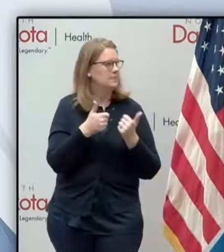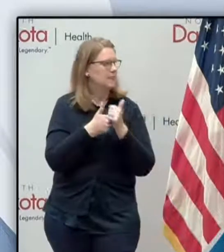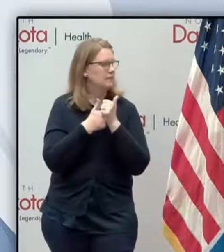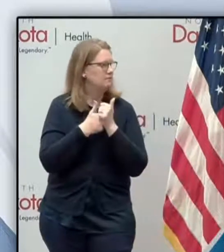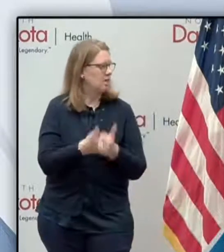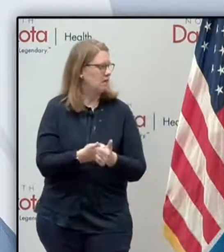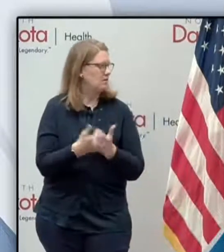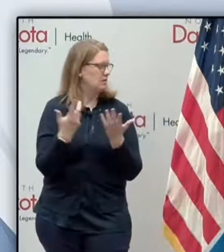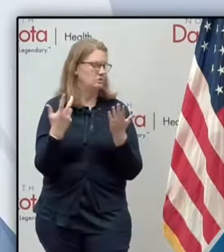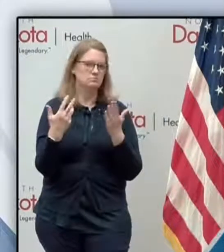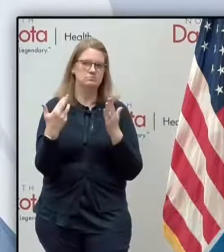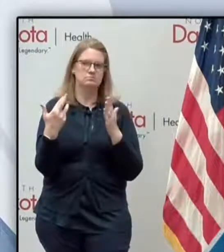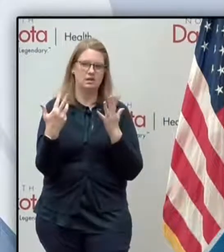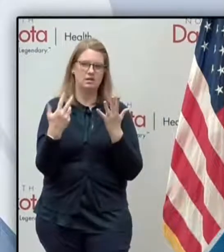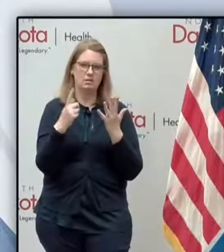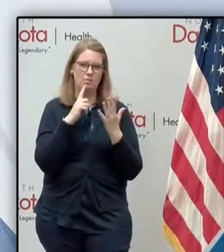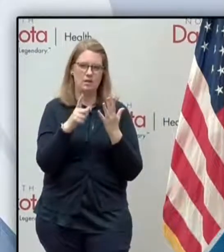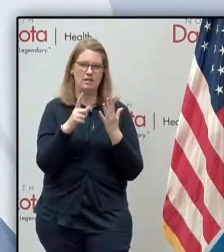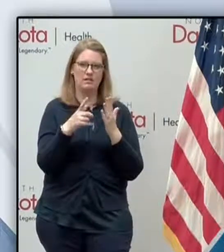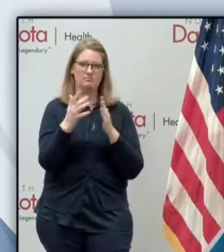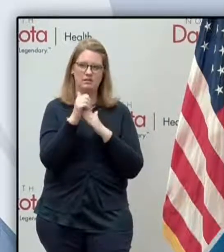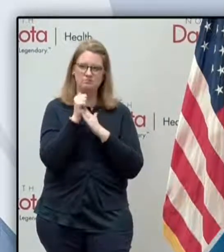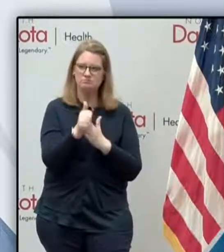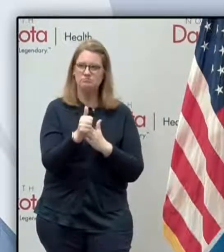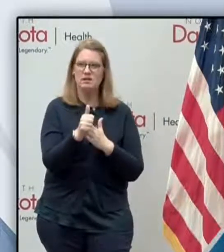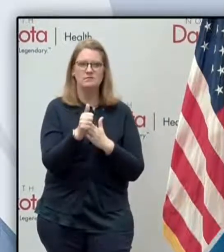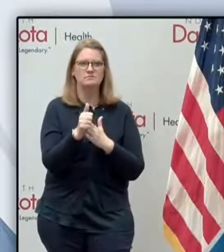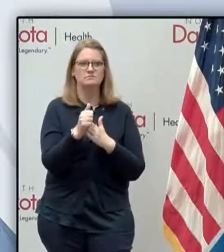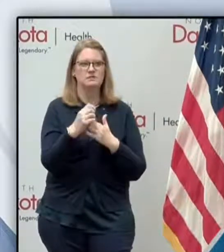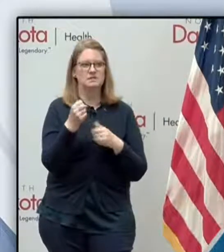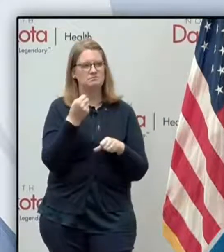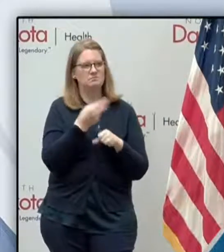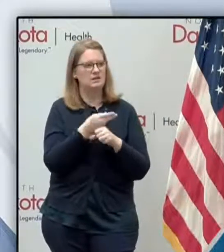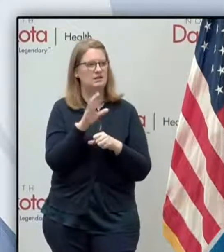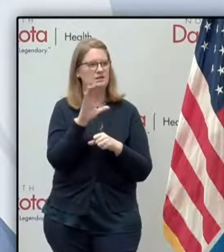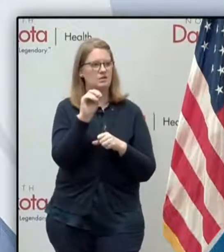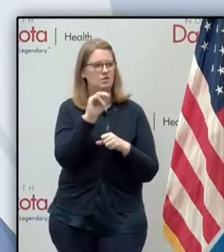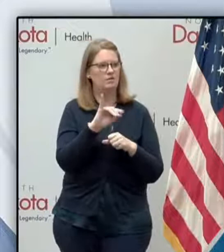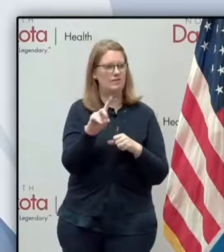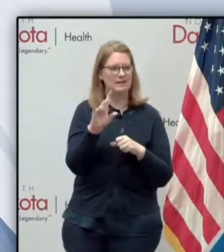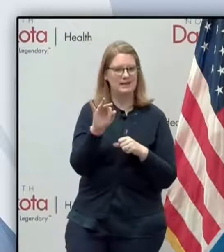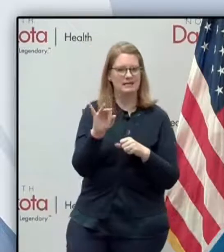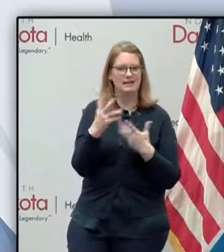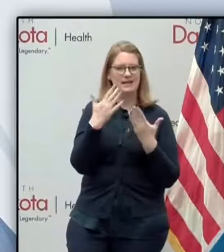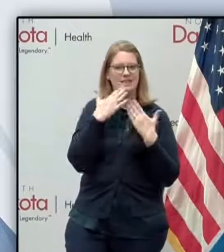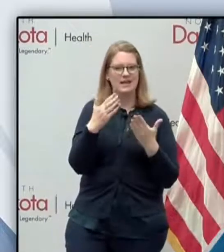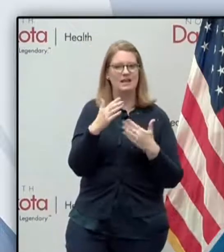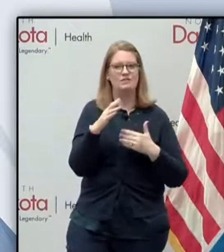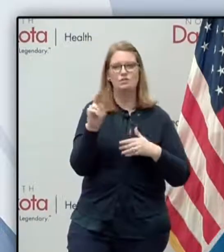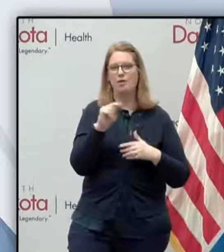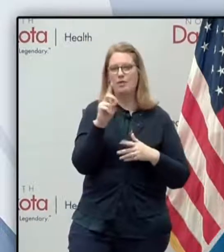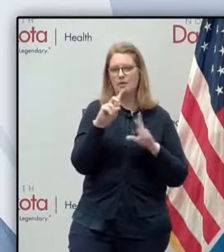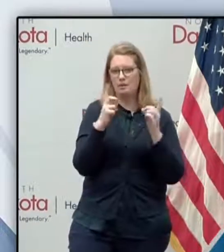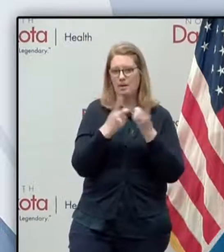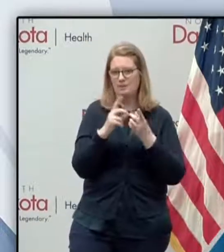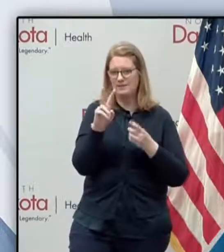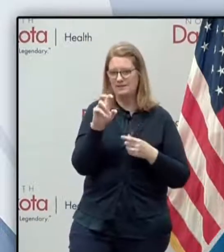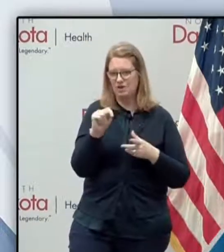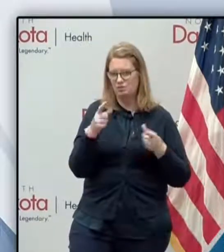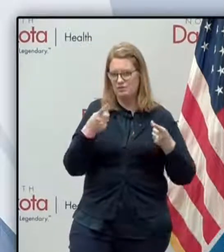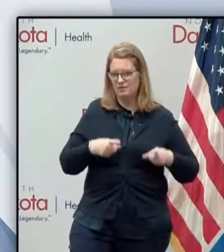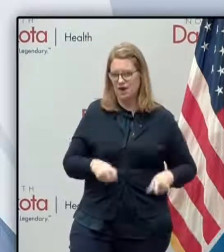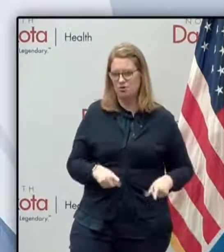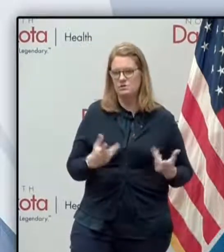protocols we need to slow the spread of COVID-19. But thank you to the North Dakota Department of Veterans Affairs and all our veterans for